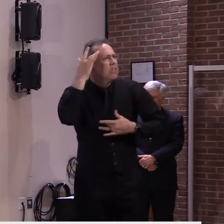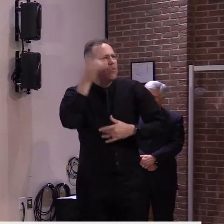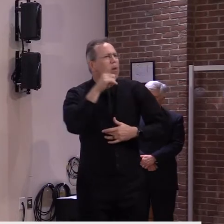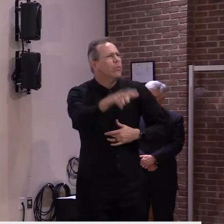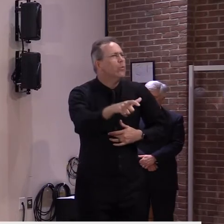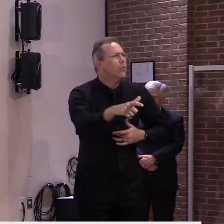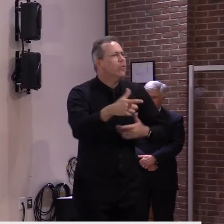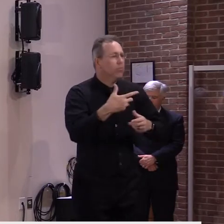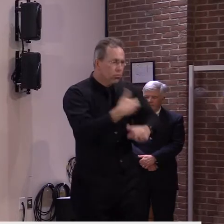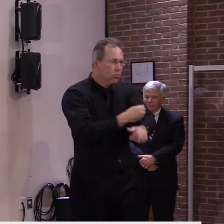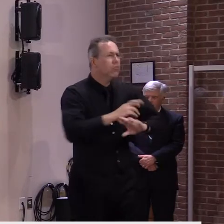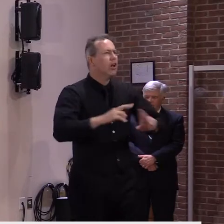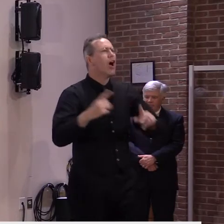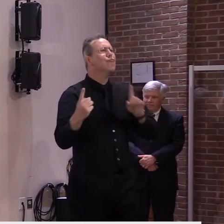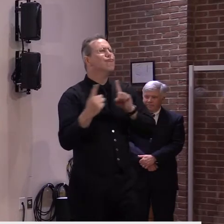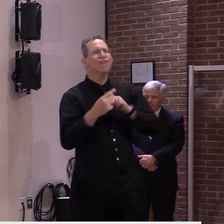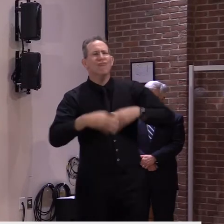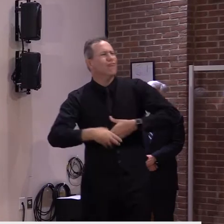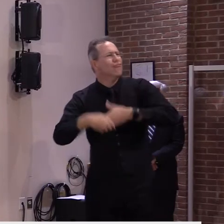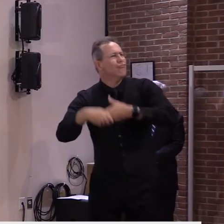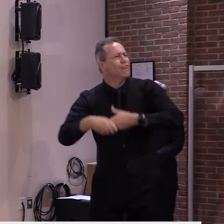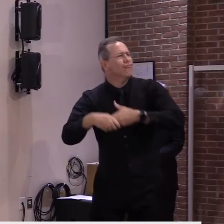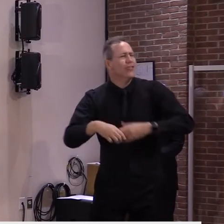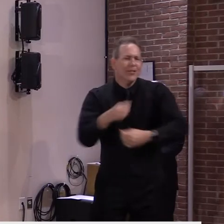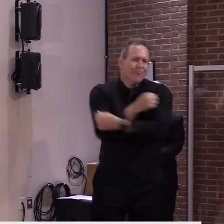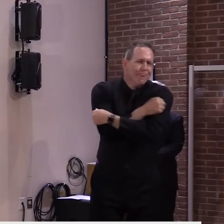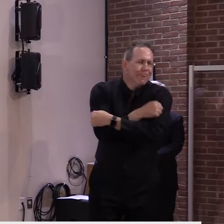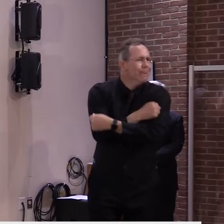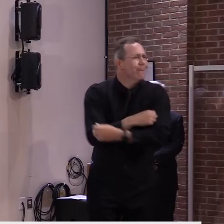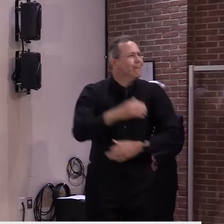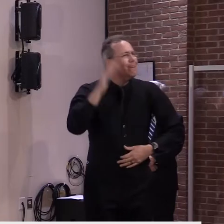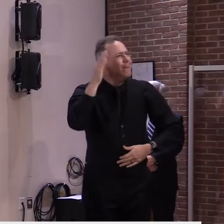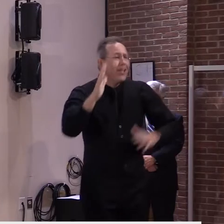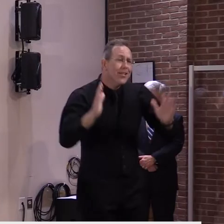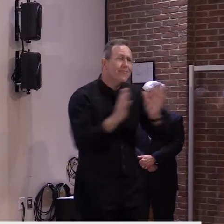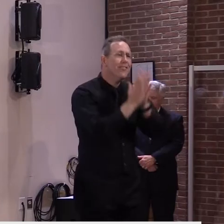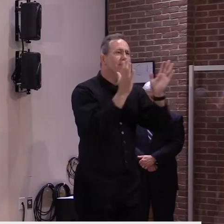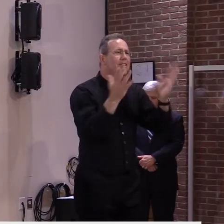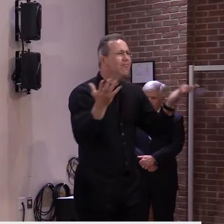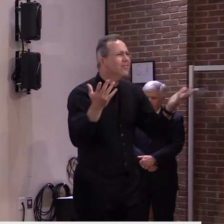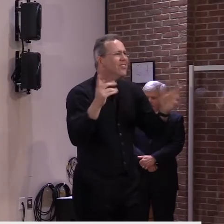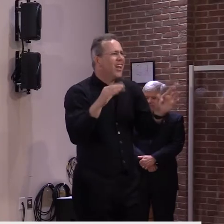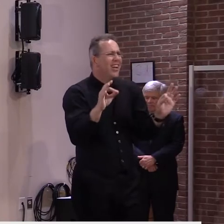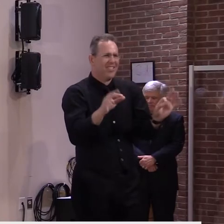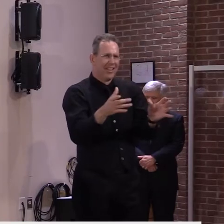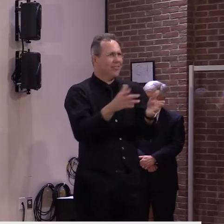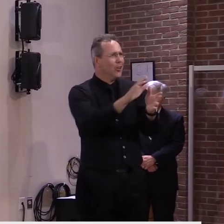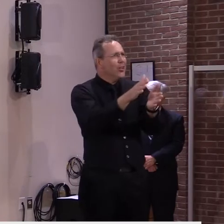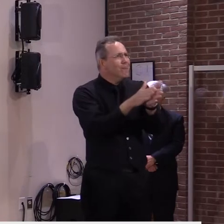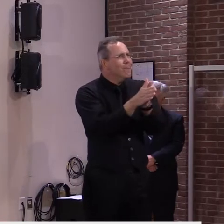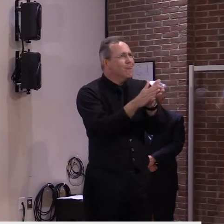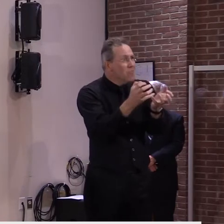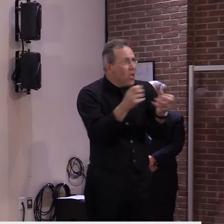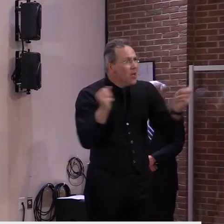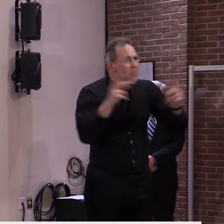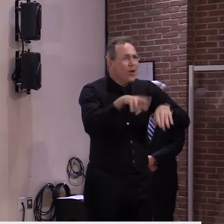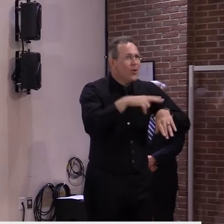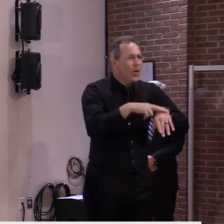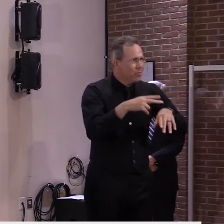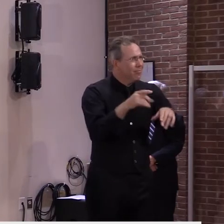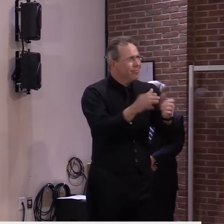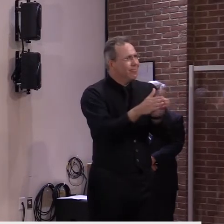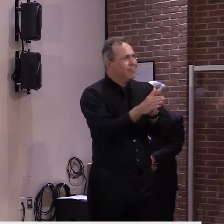So peace of mind, I think, would lead me to want to get my vaccine. Now, if they want